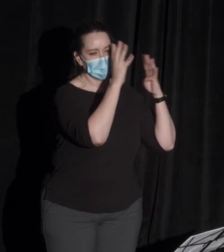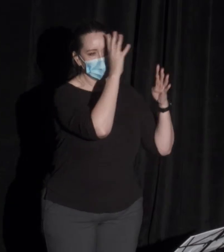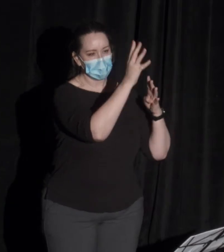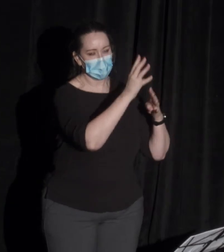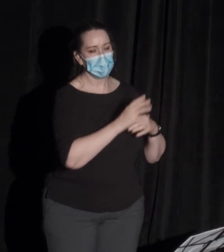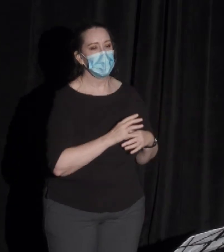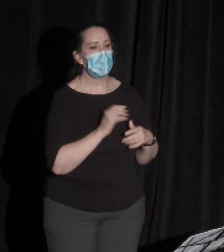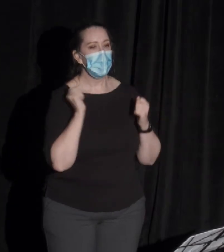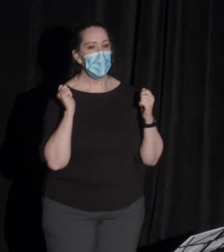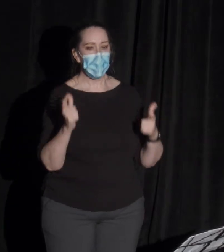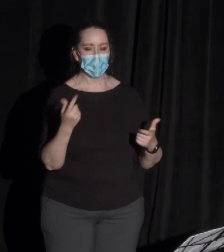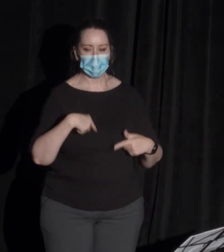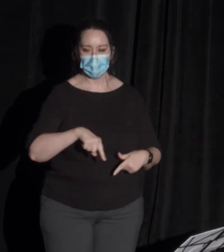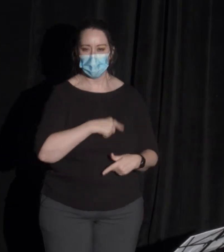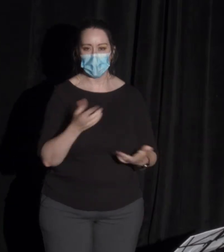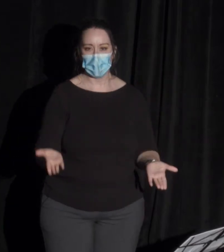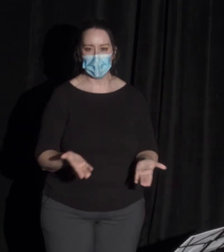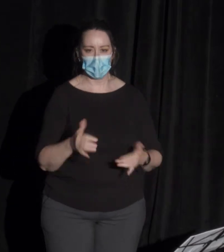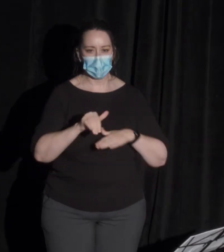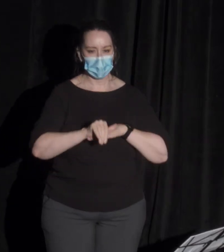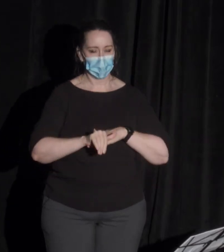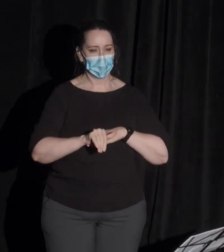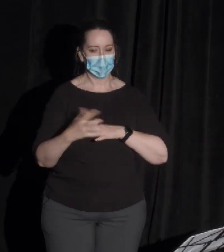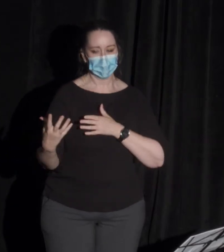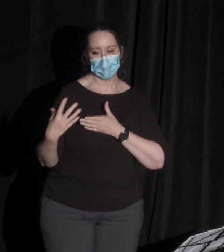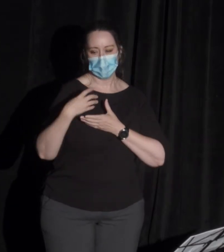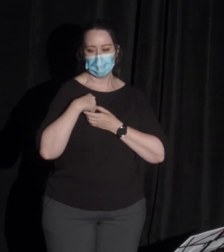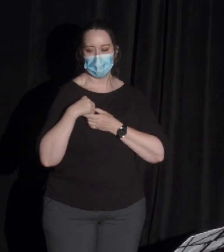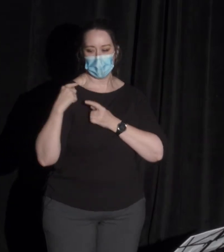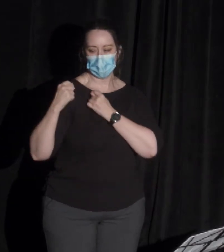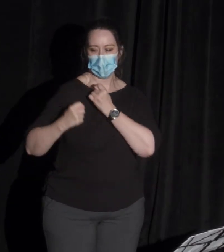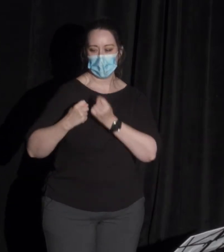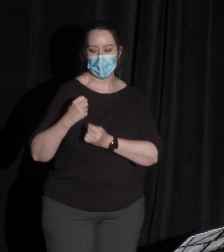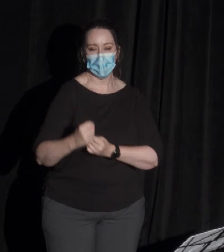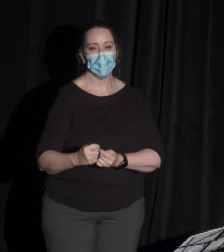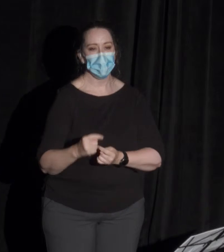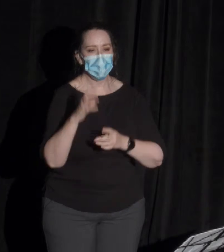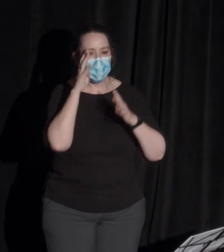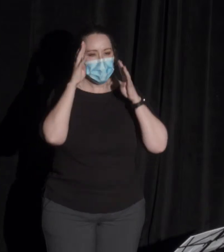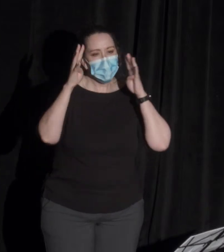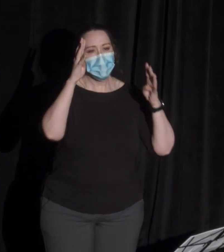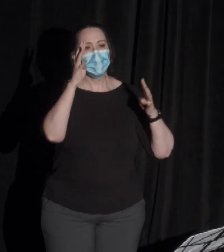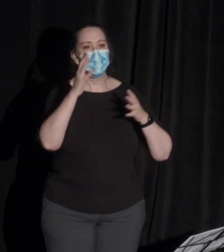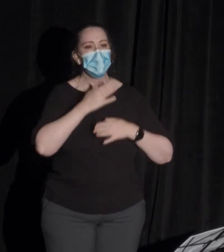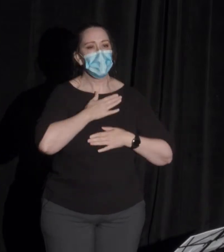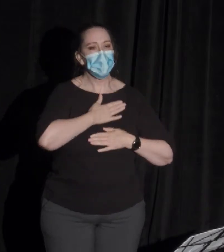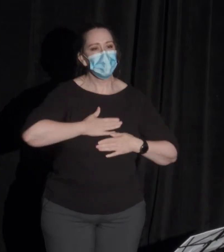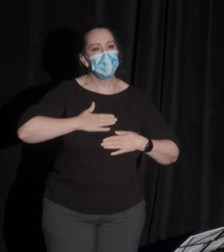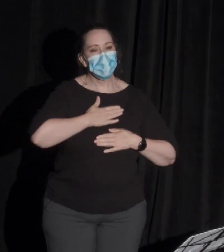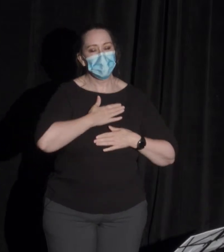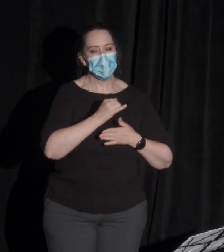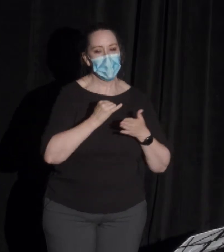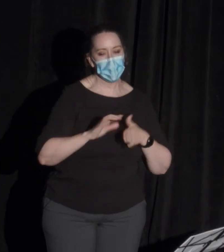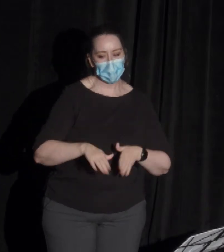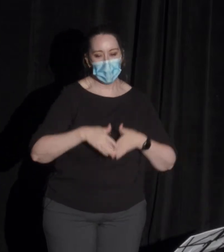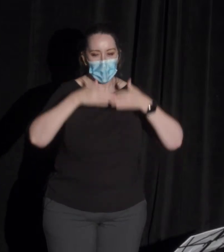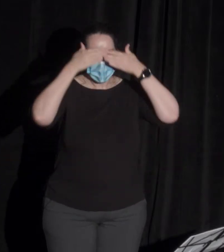all of us in this room tonight are part of a tradition of creating and appreciating art that opens minds. And